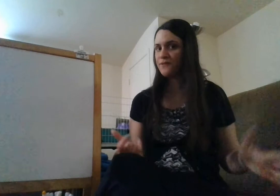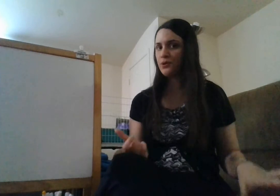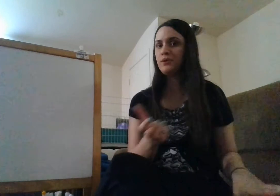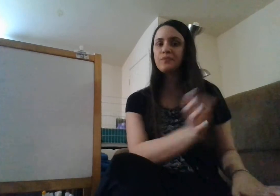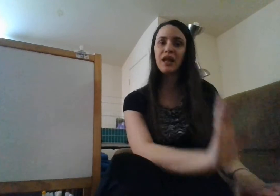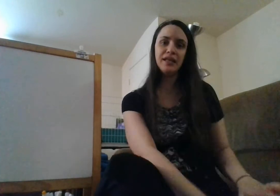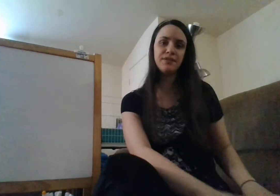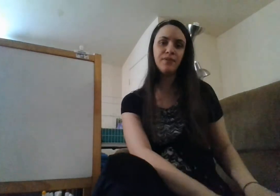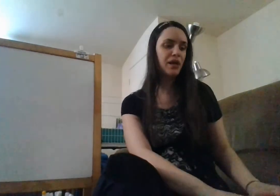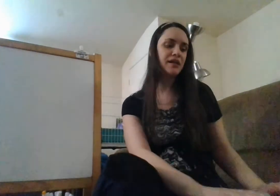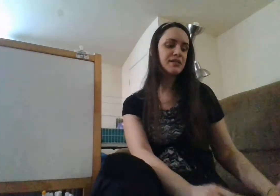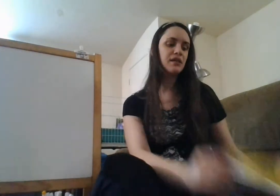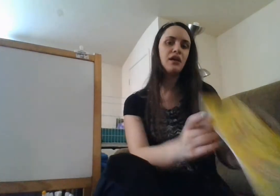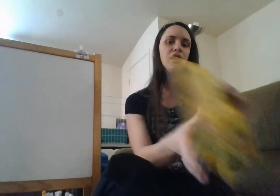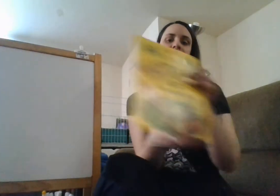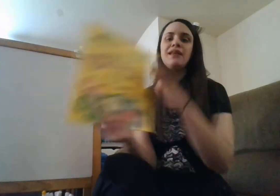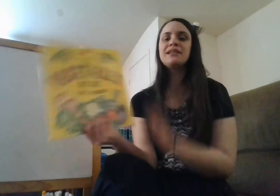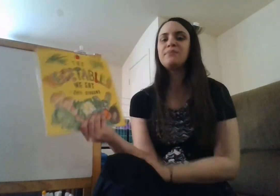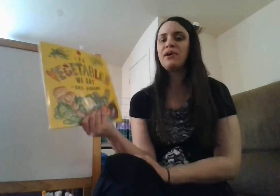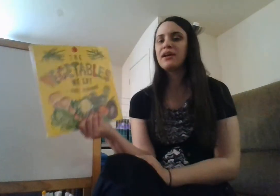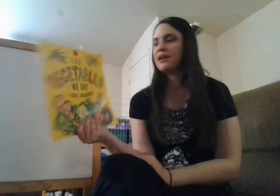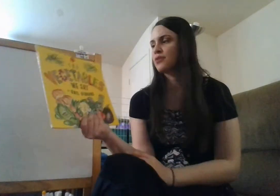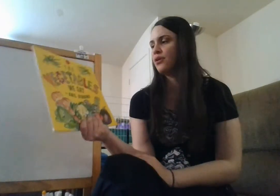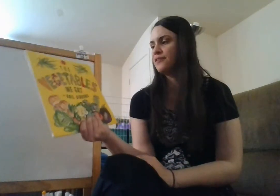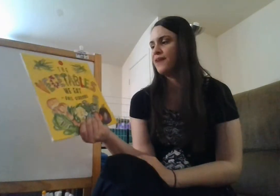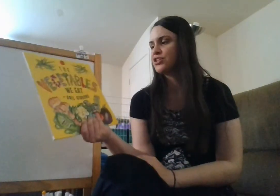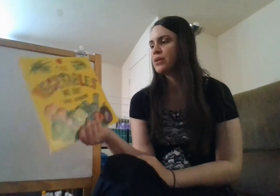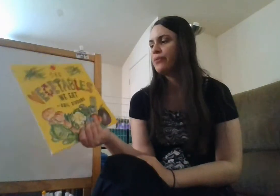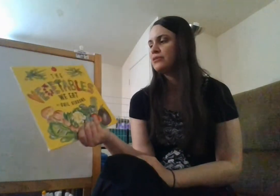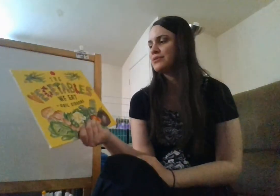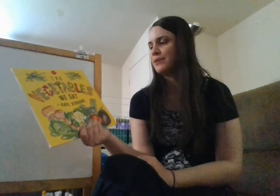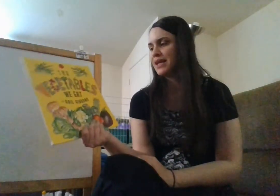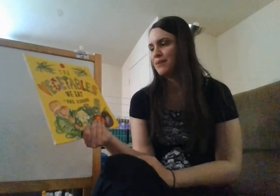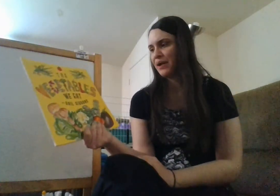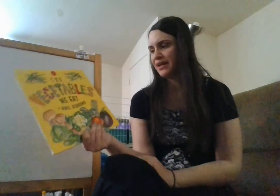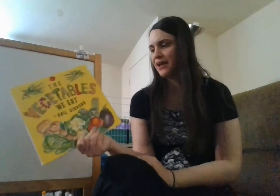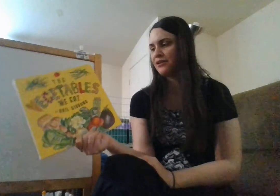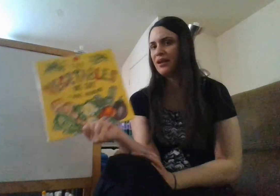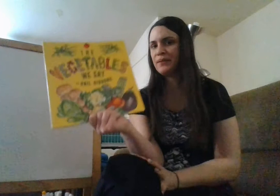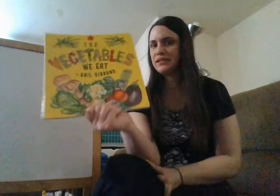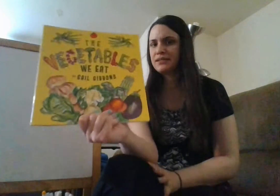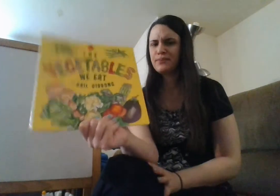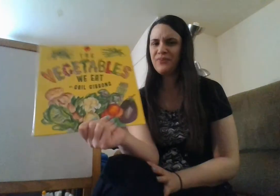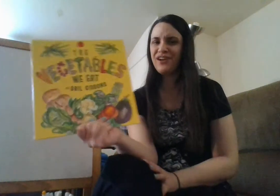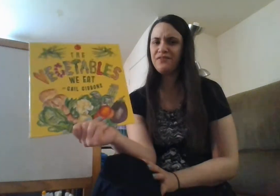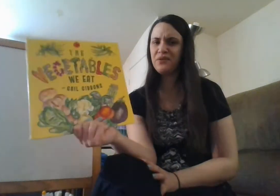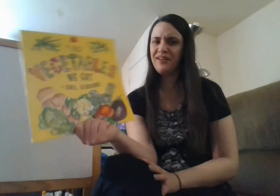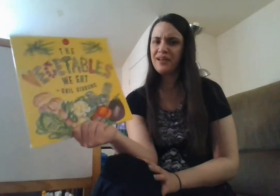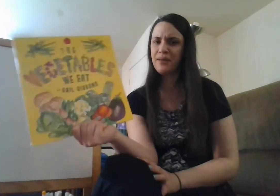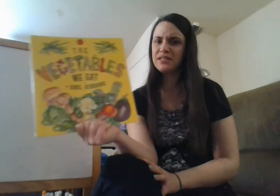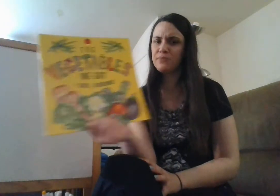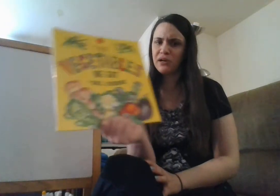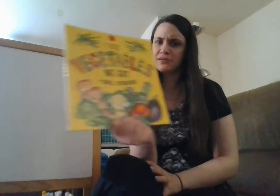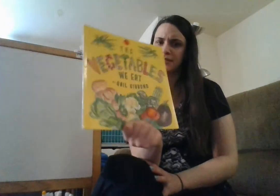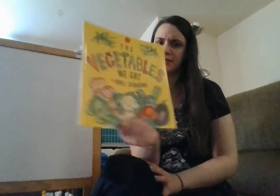food. It's from plants. So this book is called The Vegetables We Eat by Gail Gibbons. We've read a few Gail Gibbons books, so you